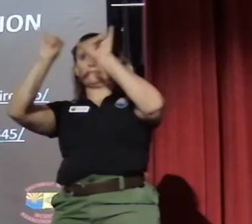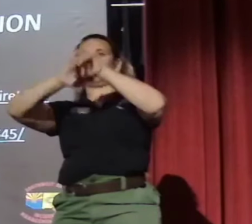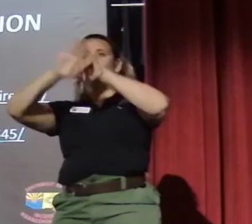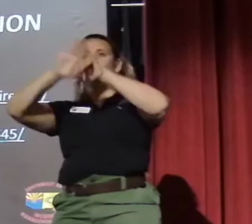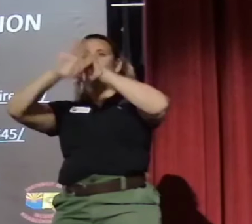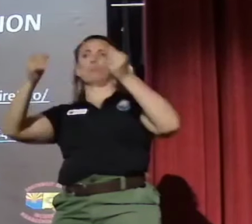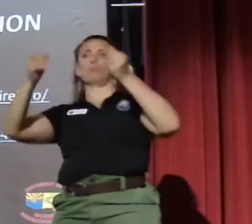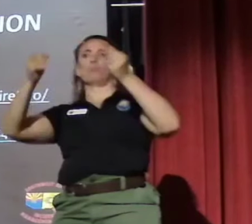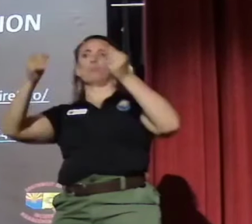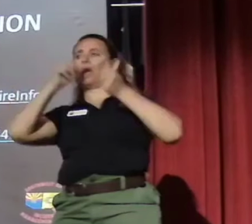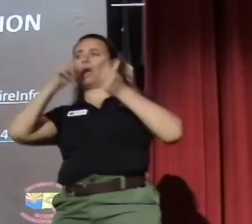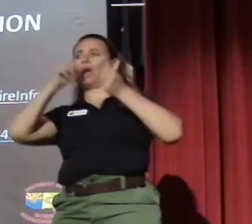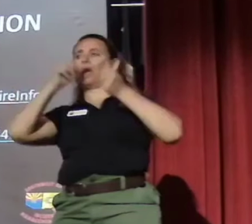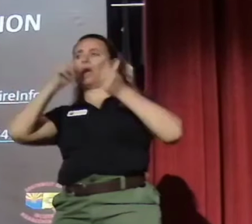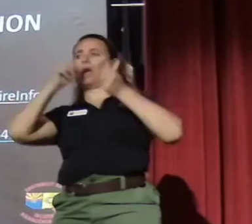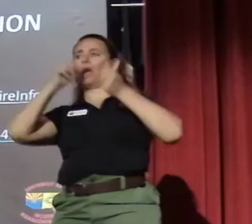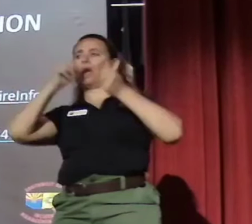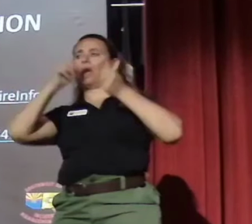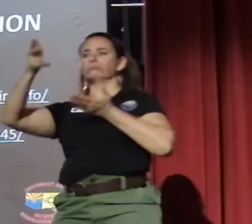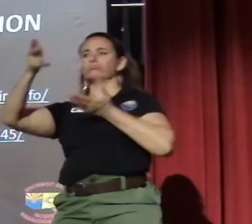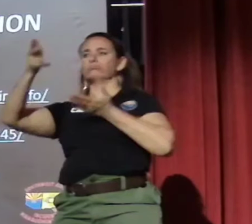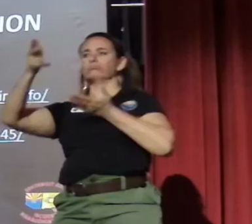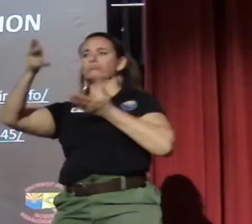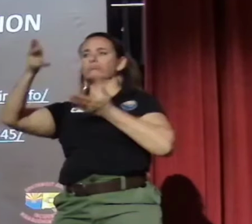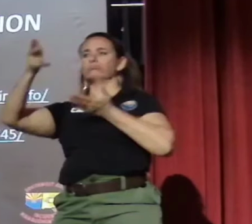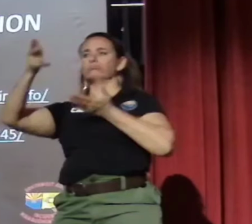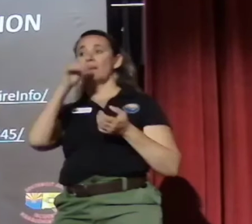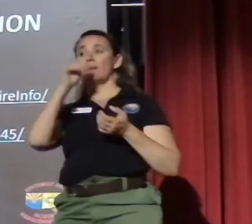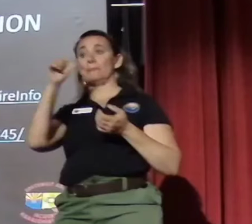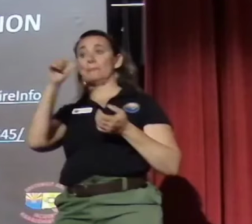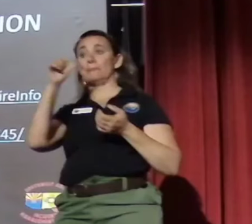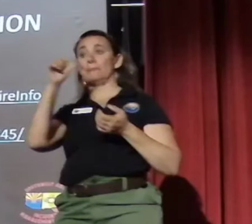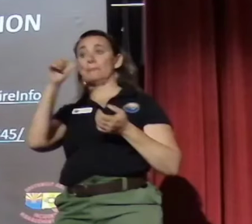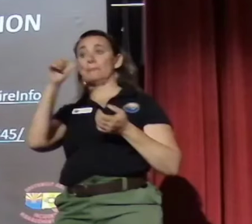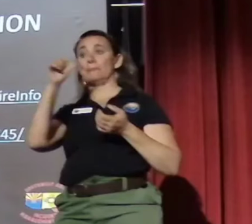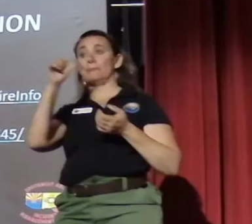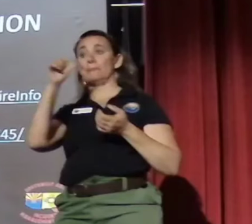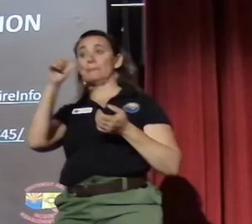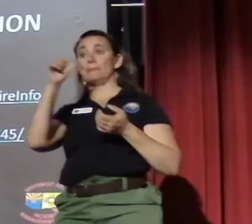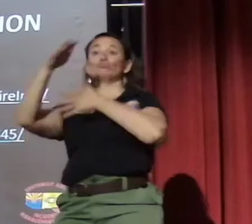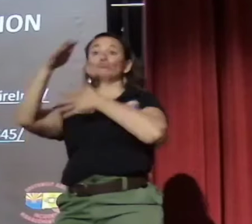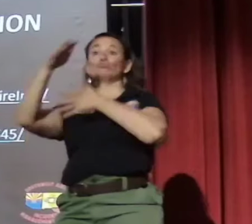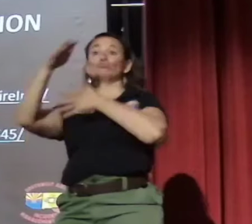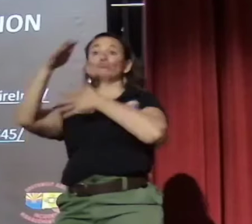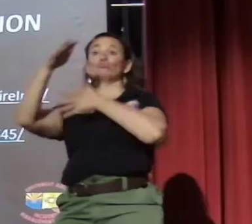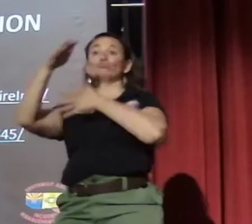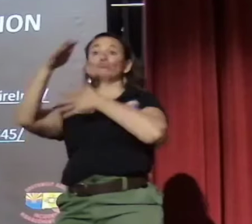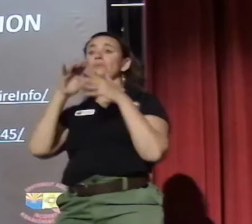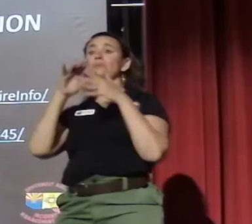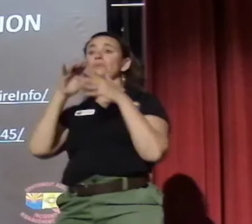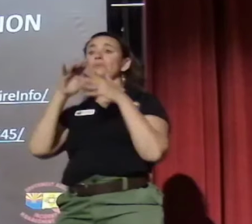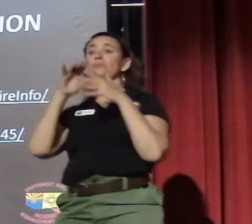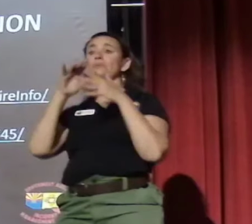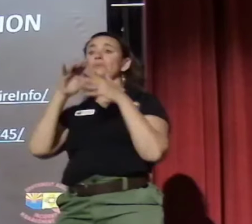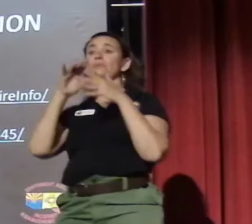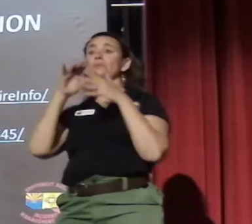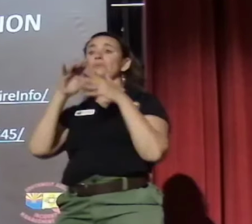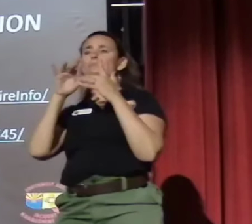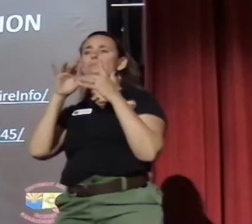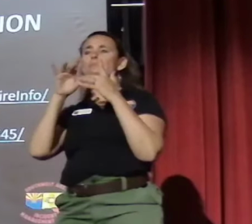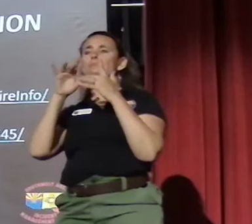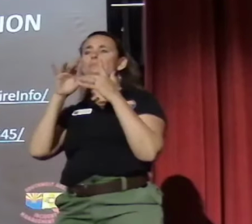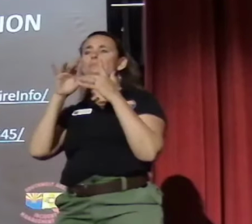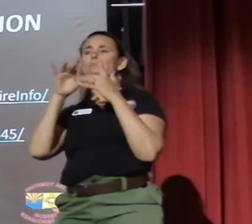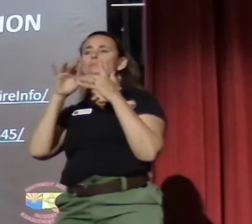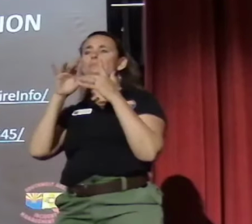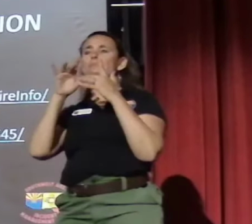not driving around up there. And anybody else that's out roaming around, there to make contact with them and make sure they go. If they